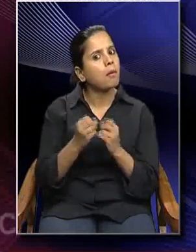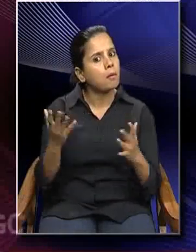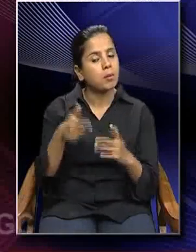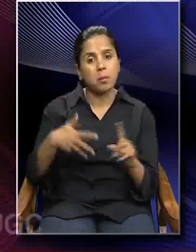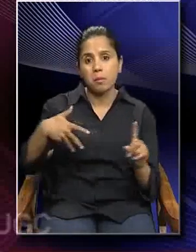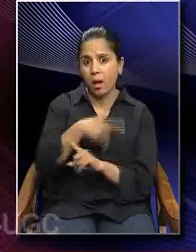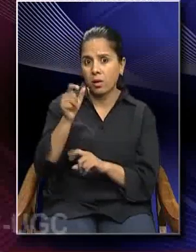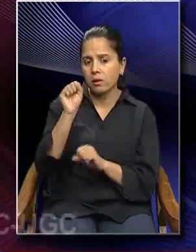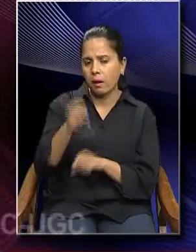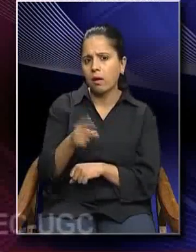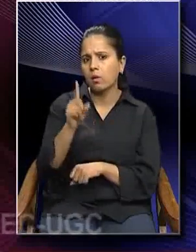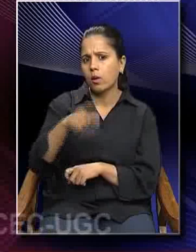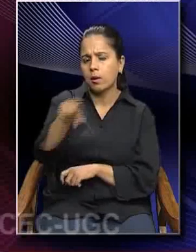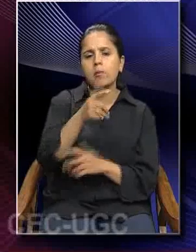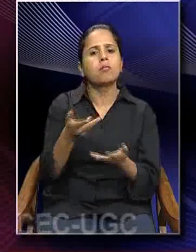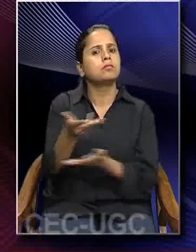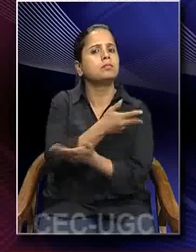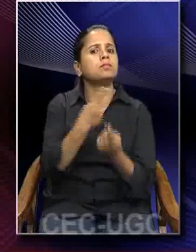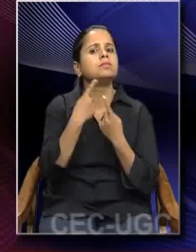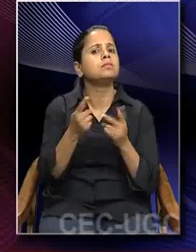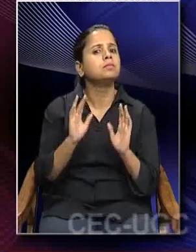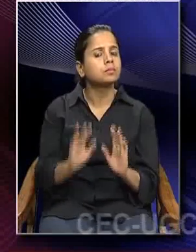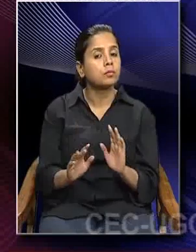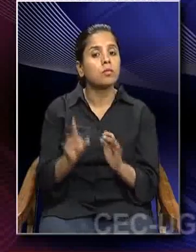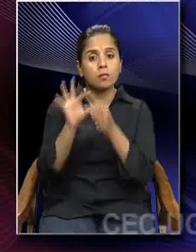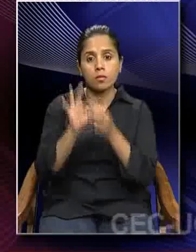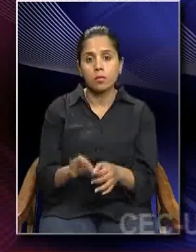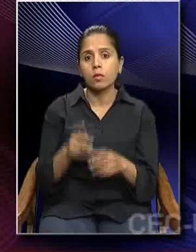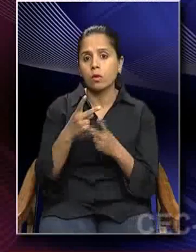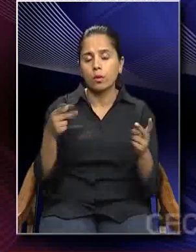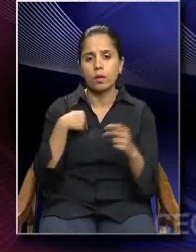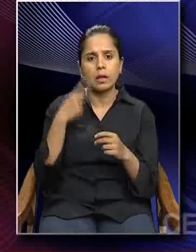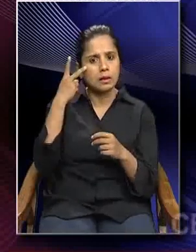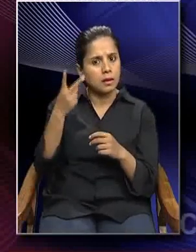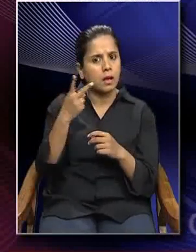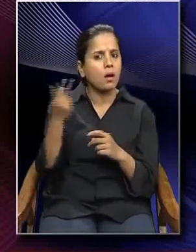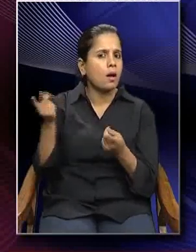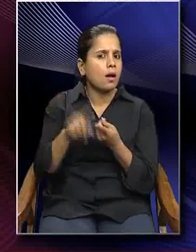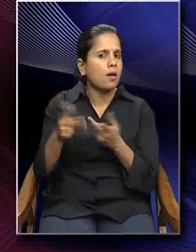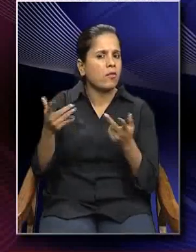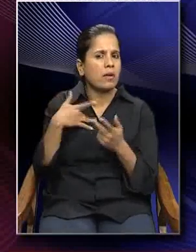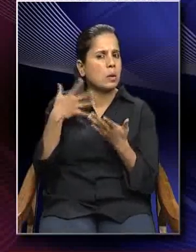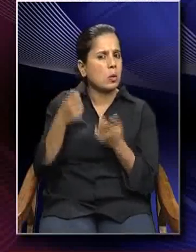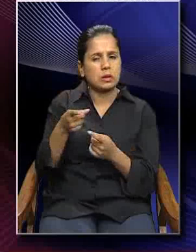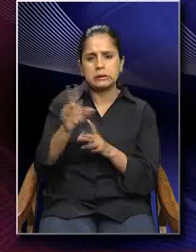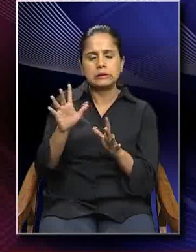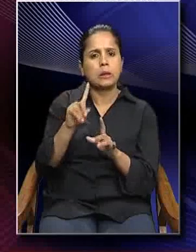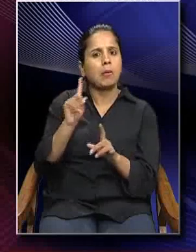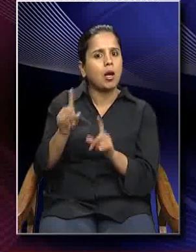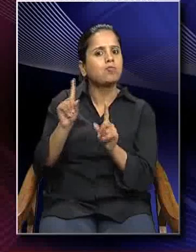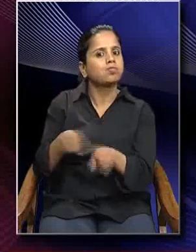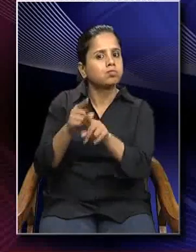one can also discuss the issue of unchaste wives. The